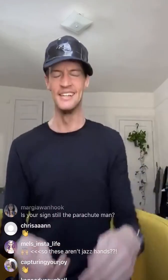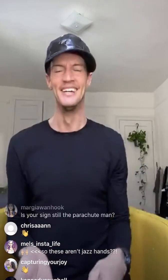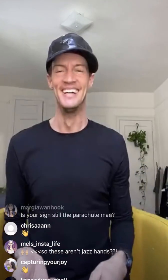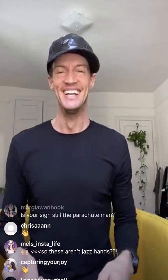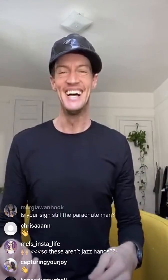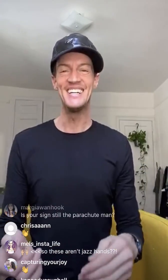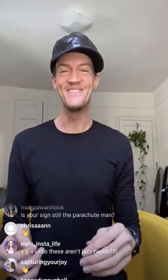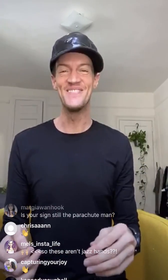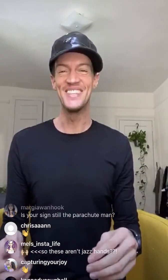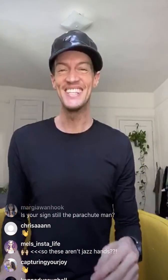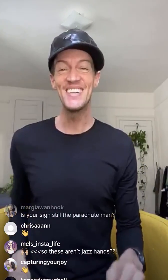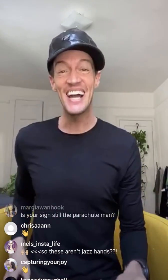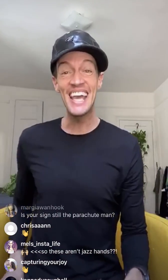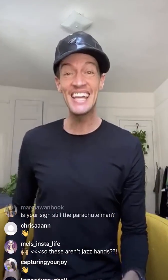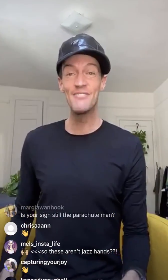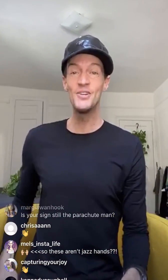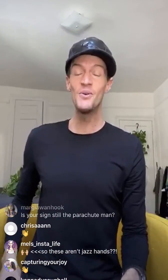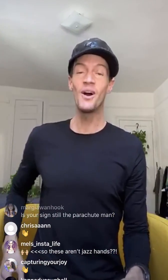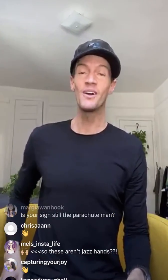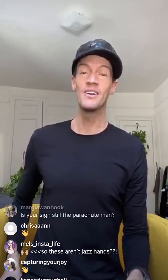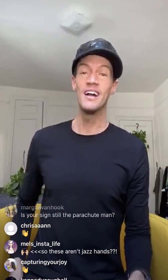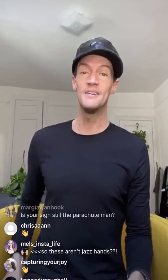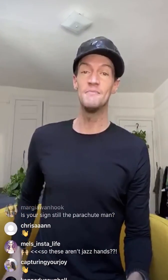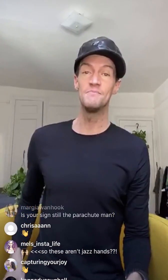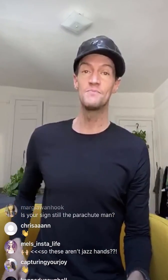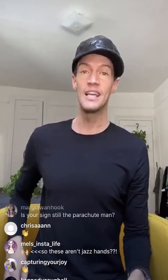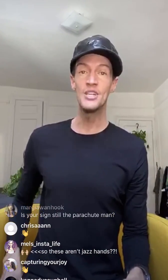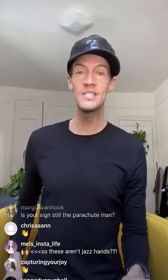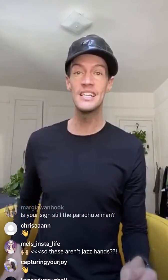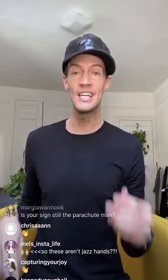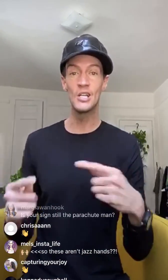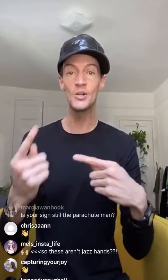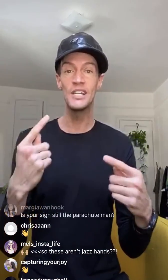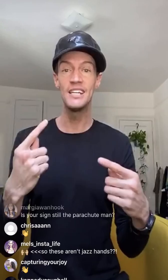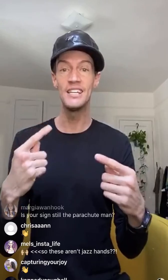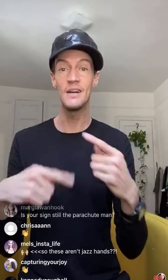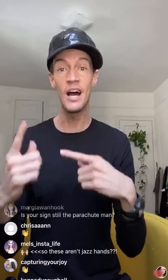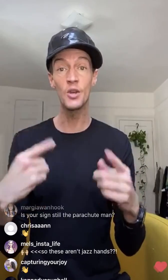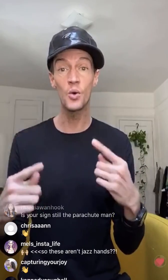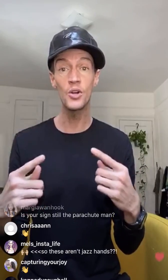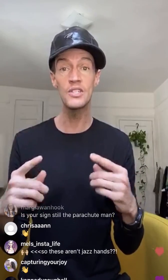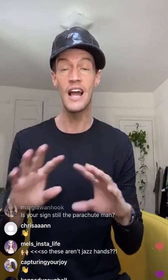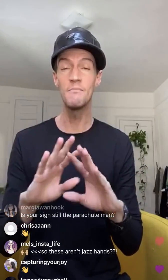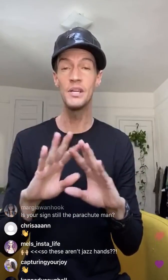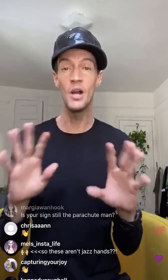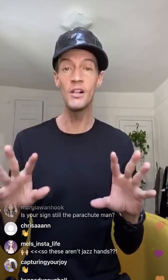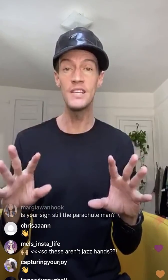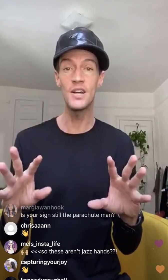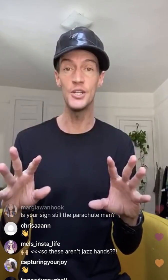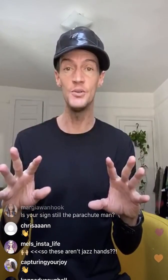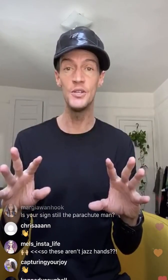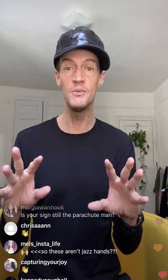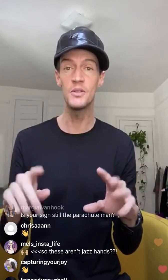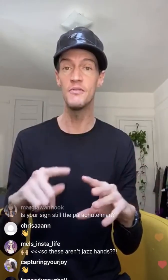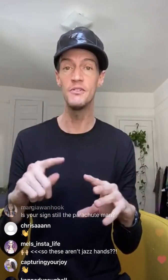the hand comes, and we want to get that far away from us. So if something was here and we didn't want it, we want to reject that. So that could be an idea,